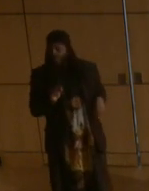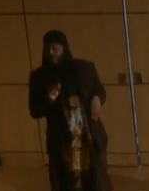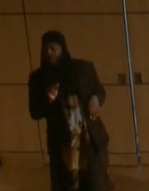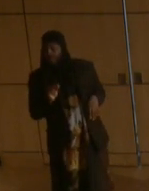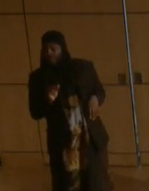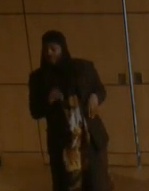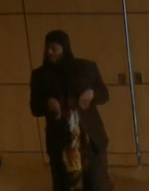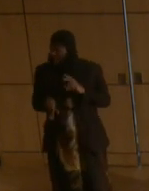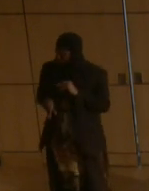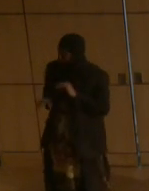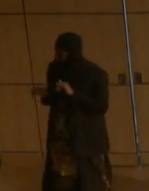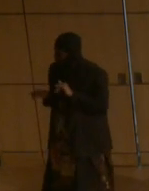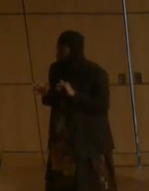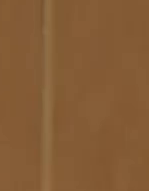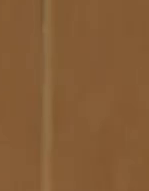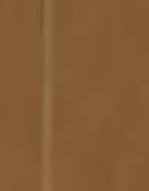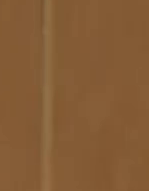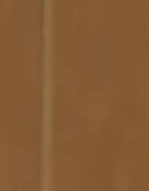Got it? Okay.